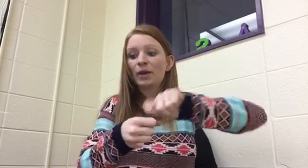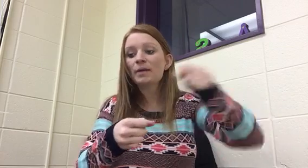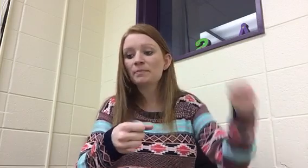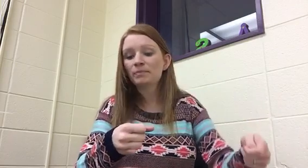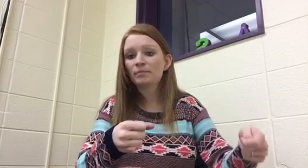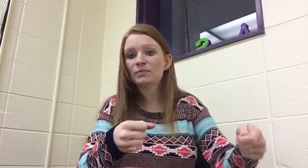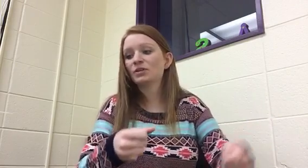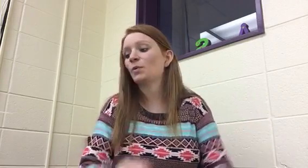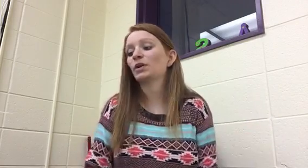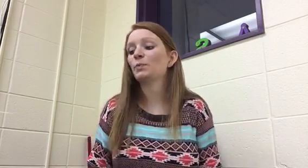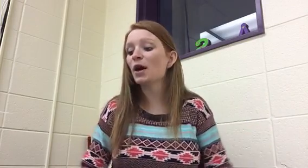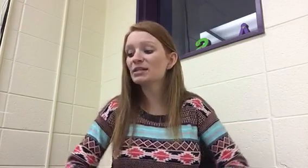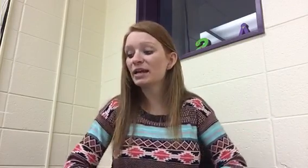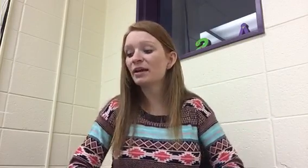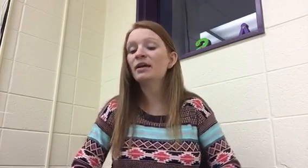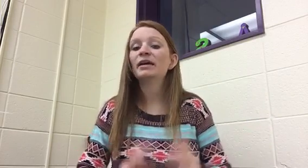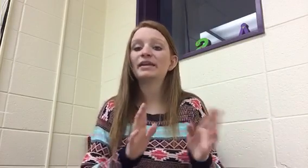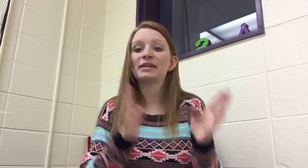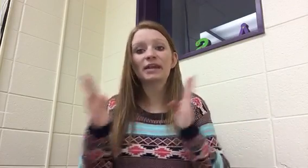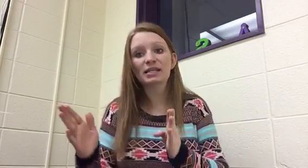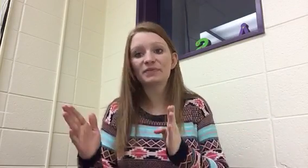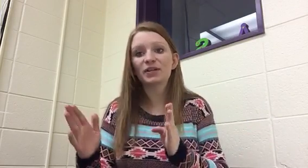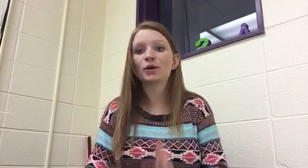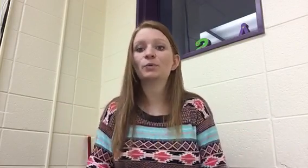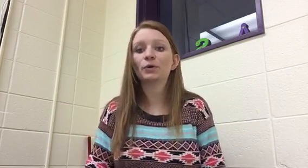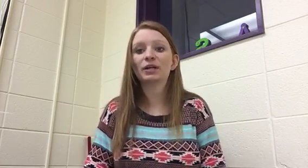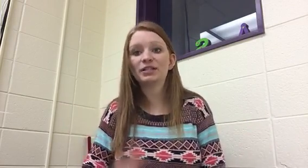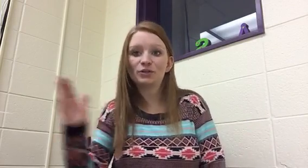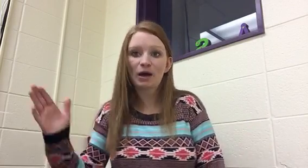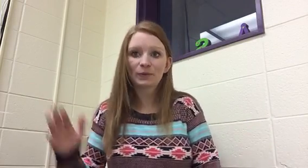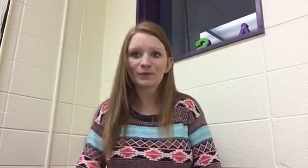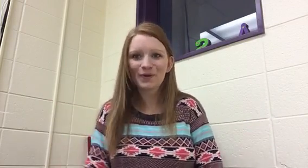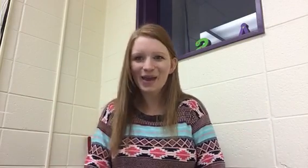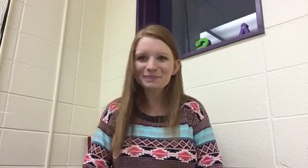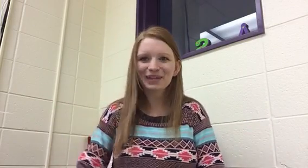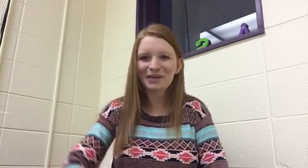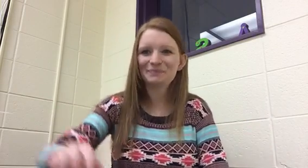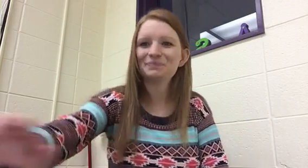Okay? So we're gonna pause there, and then the next video we'll continue on with the vocab, okay?